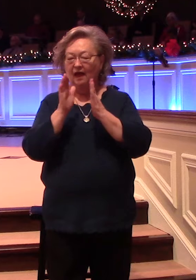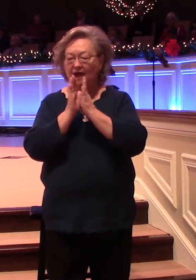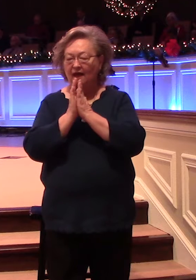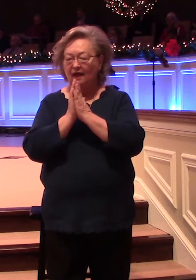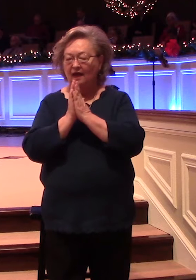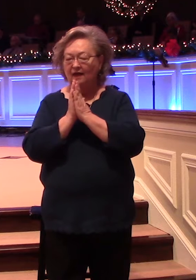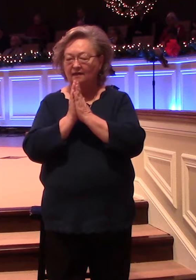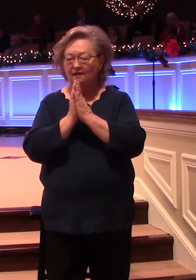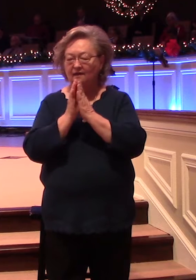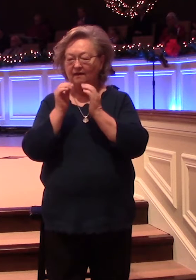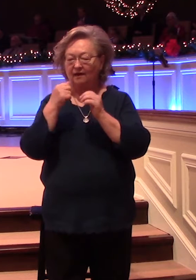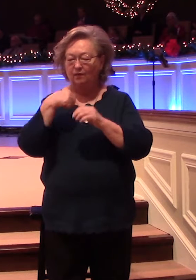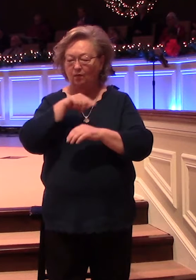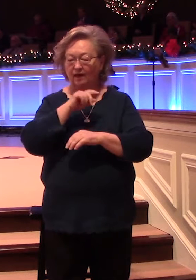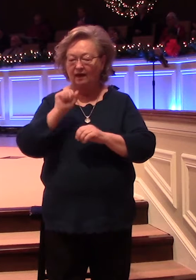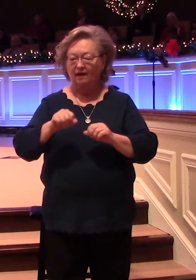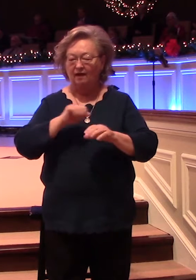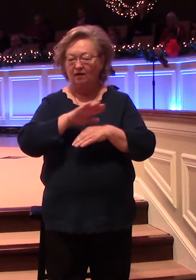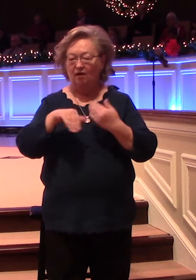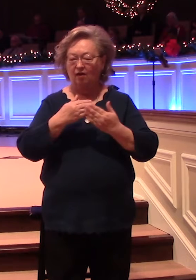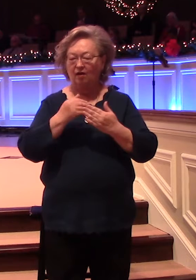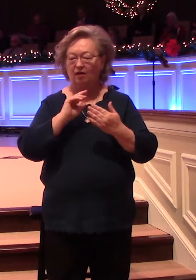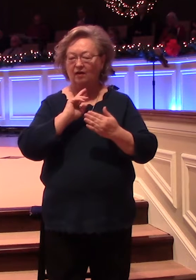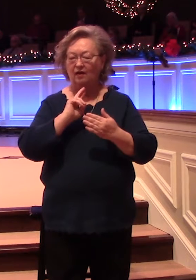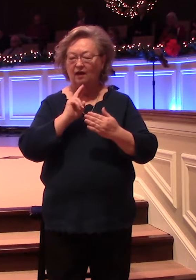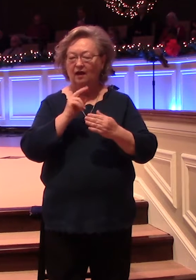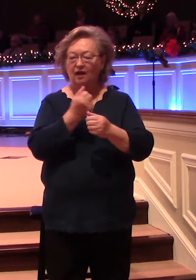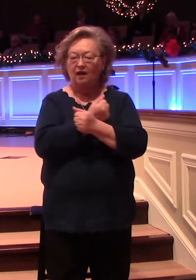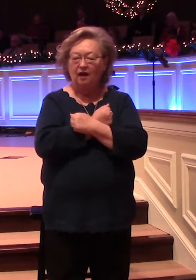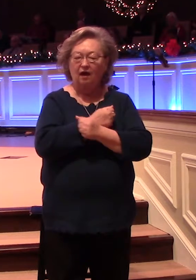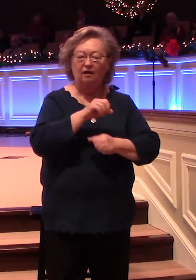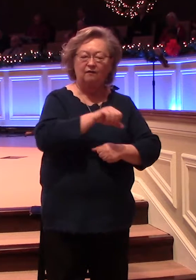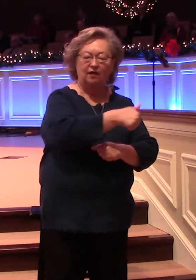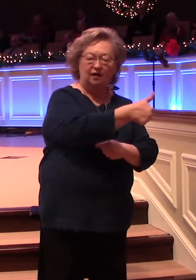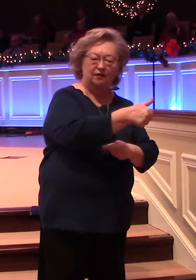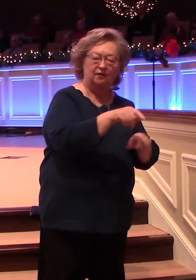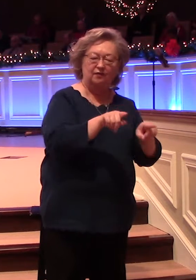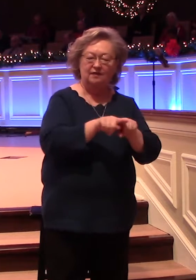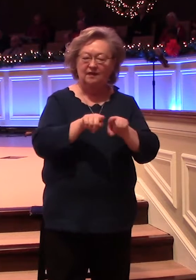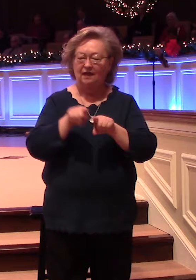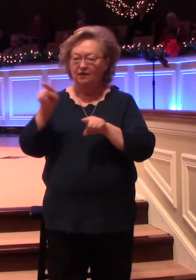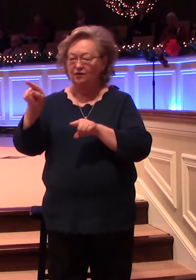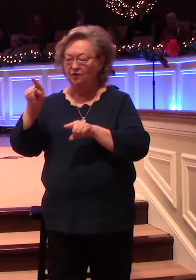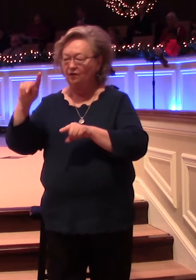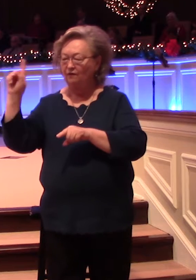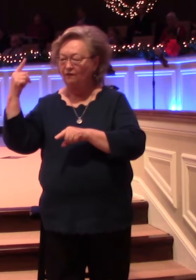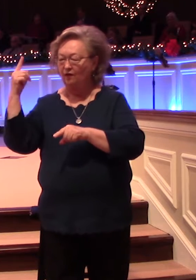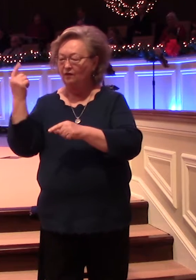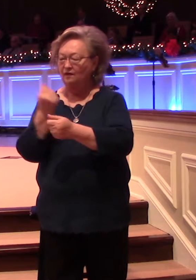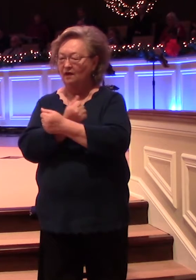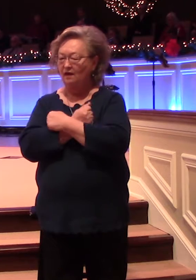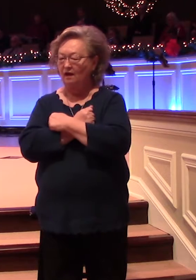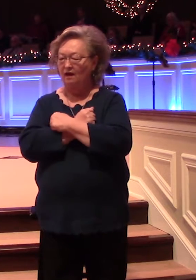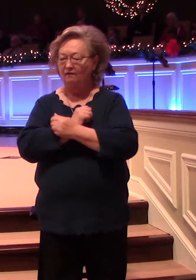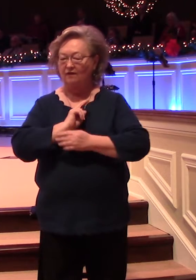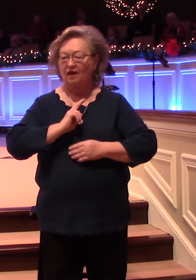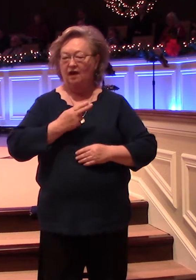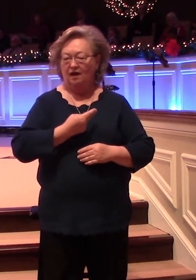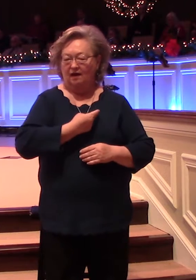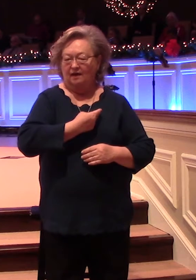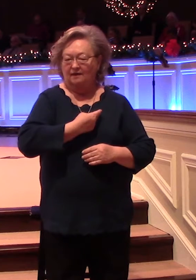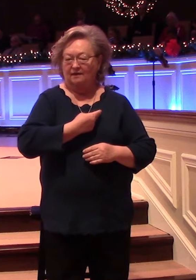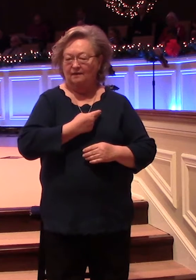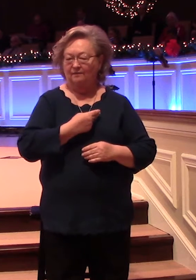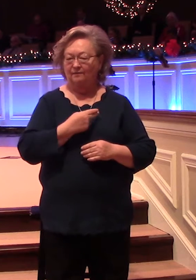another as you first loved us, God, outside of these four walls. God, that this in a nation